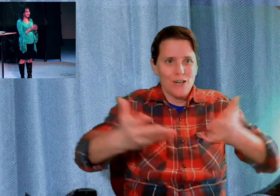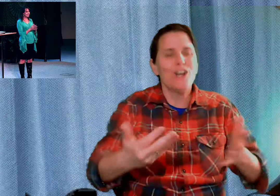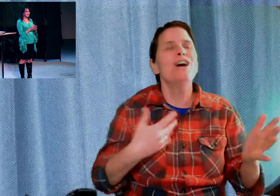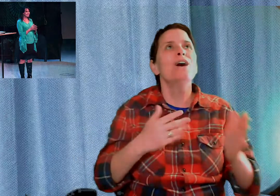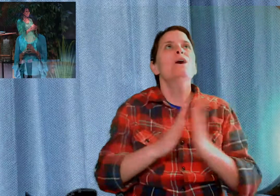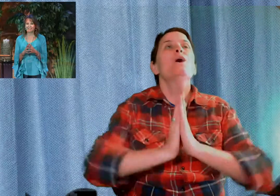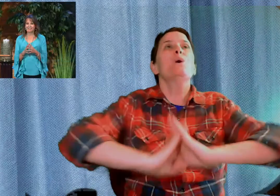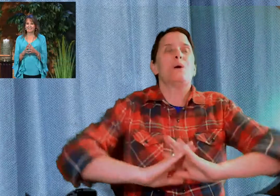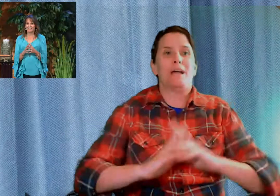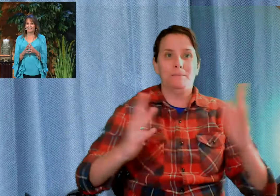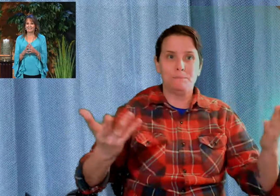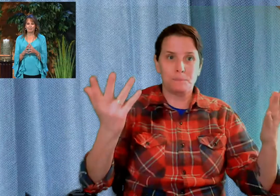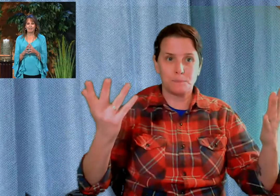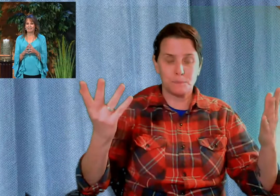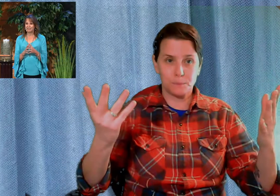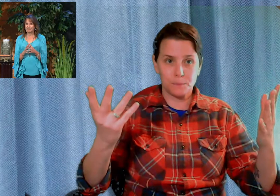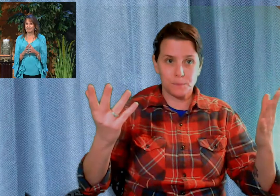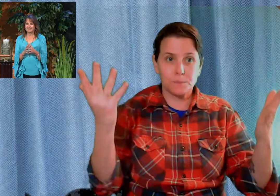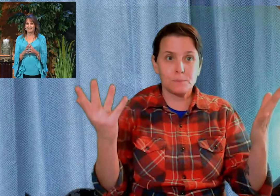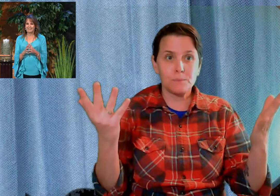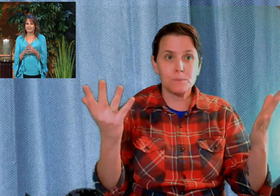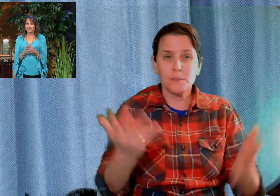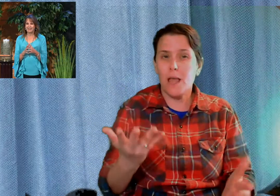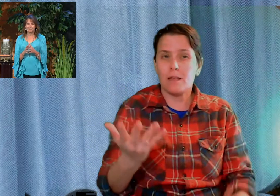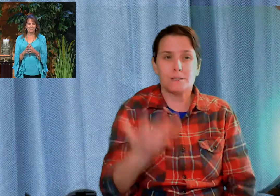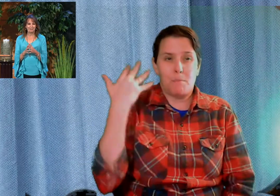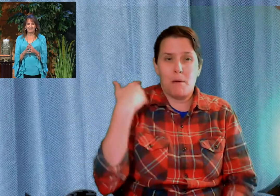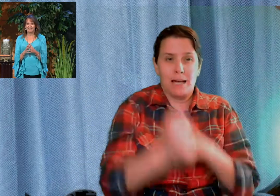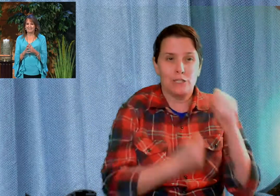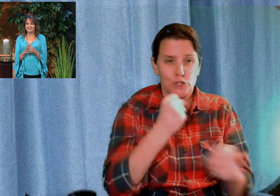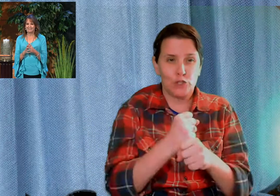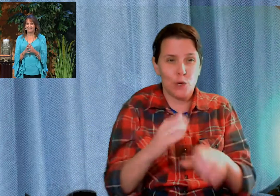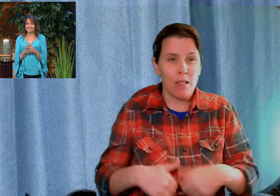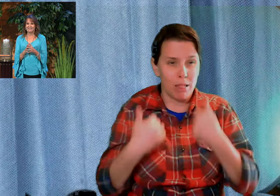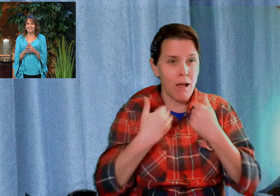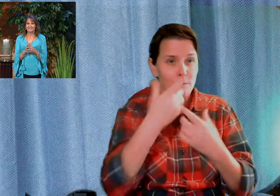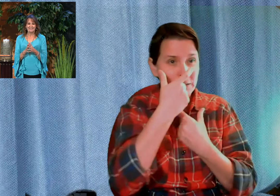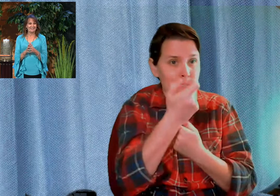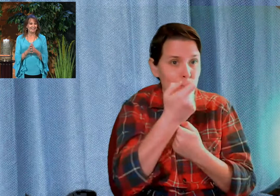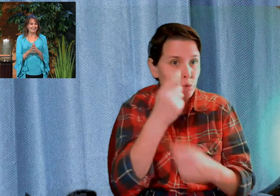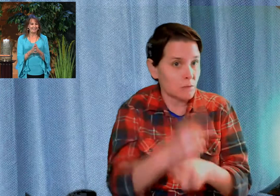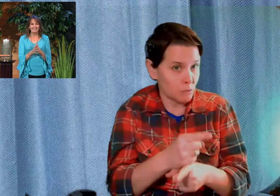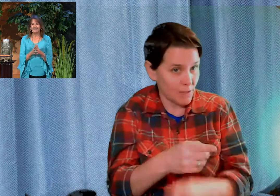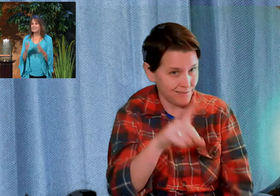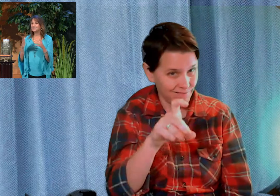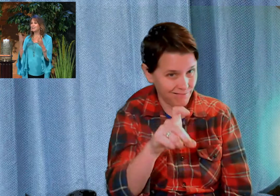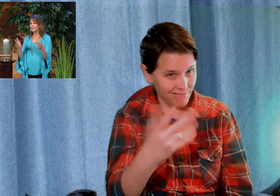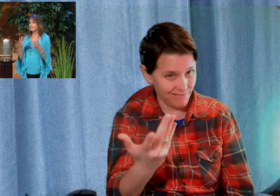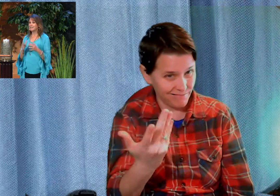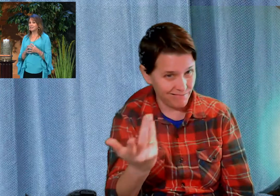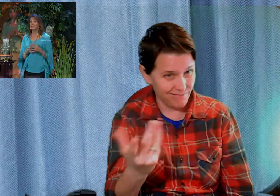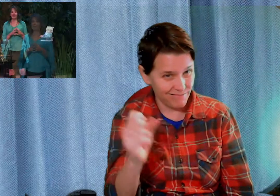Life was a little interesting this past year and a half. Would you agree? Yeah. Is